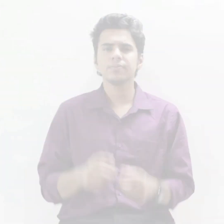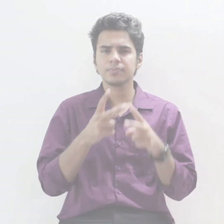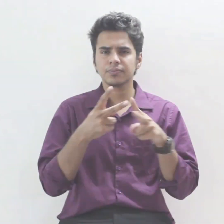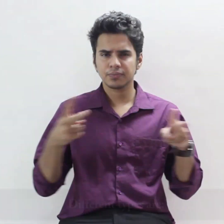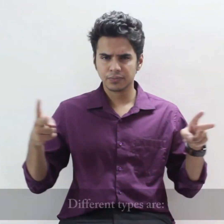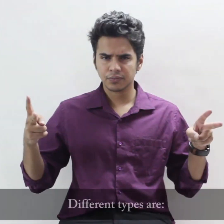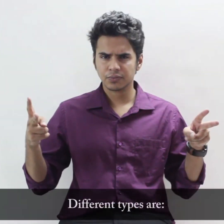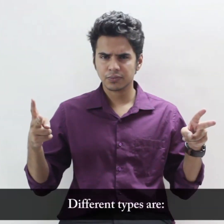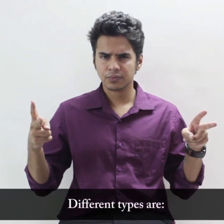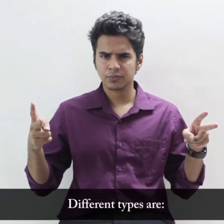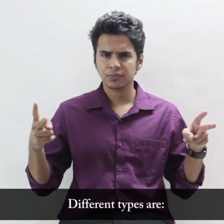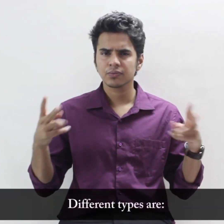Different types are: